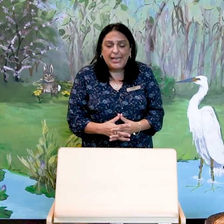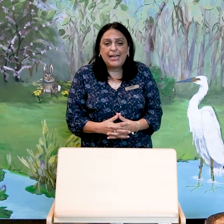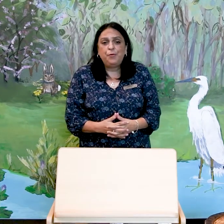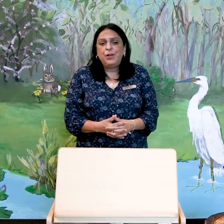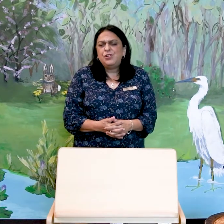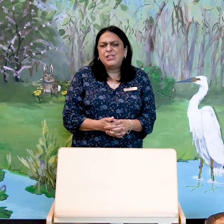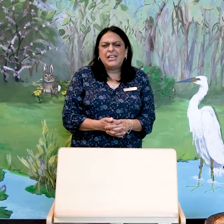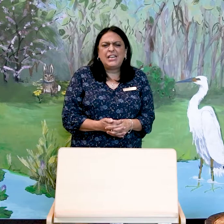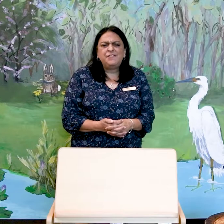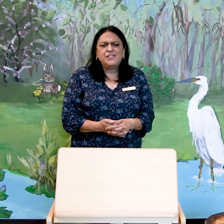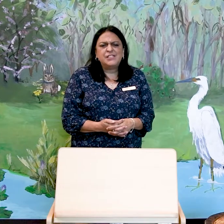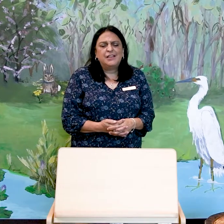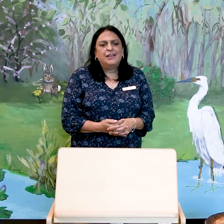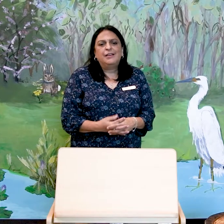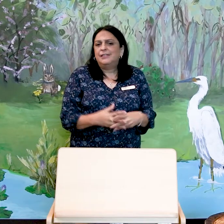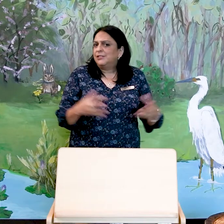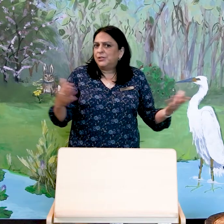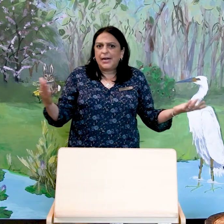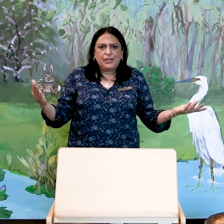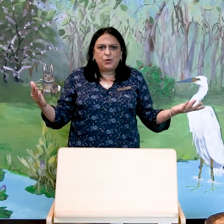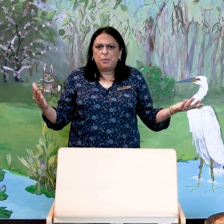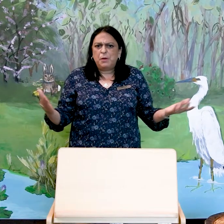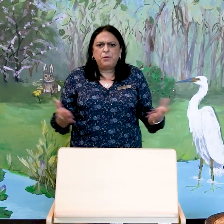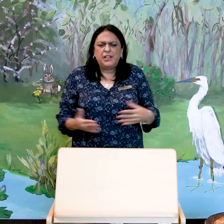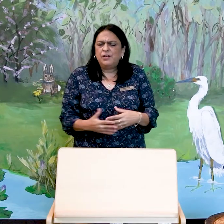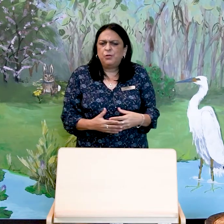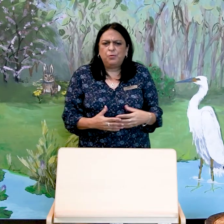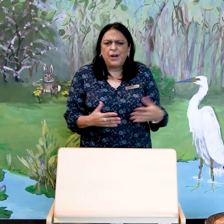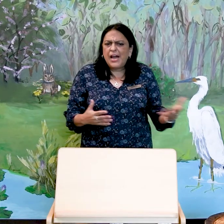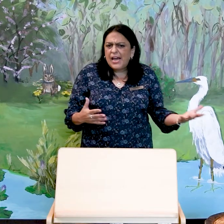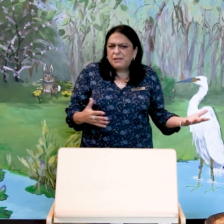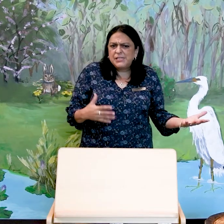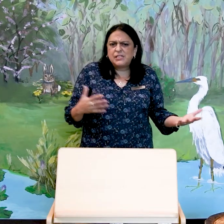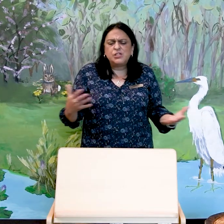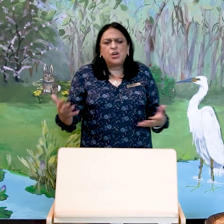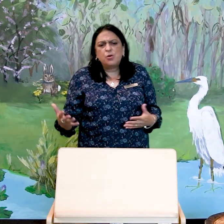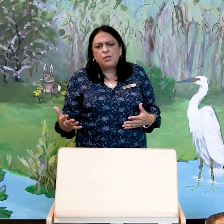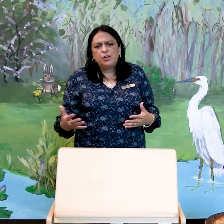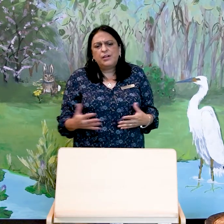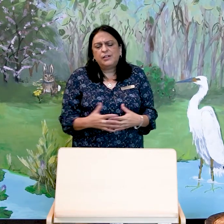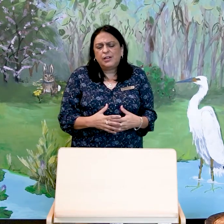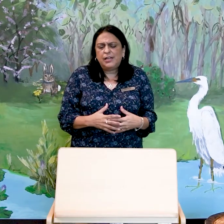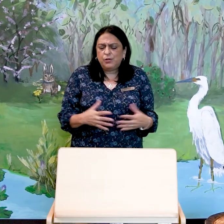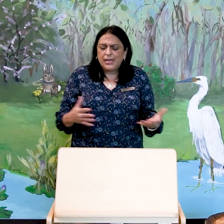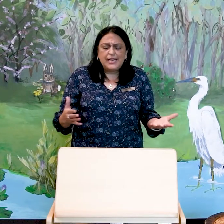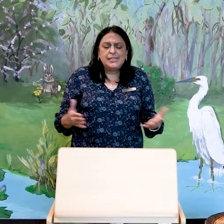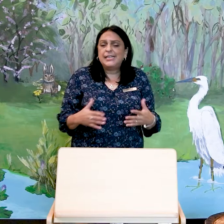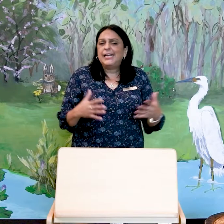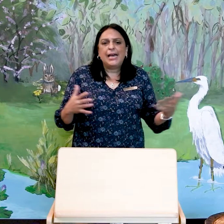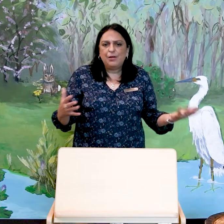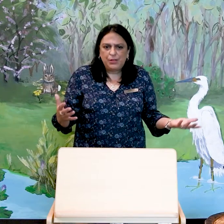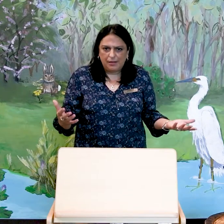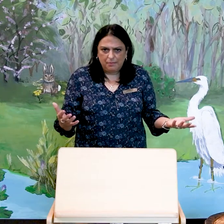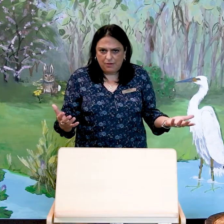And when you see leaves, try to come up with little rhymes and song with your little kids and count them if you